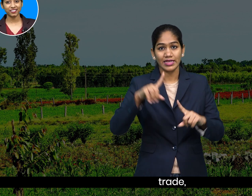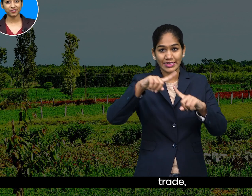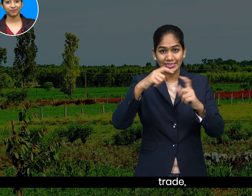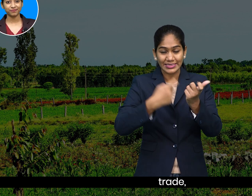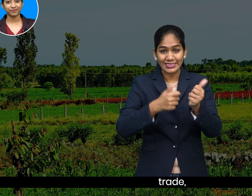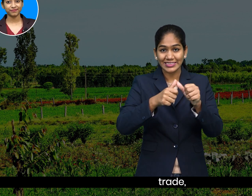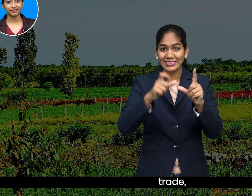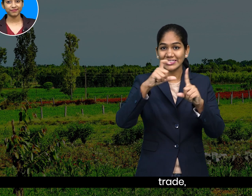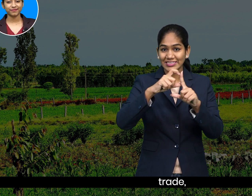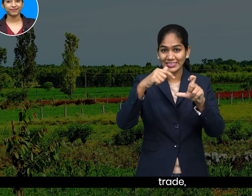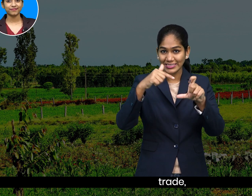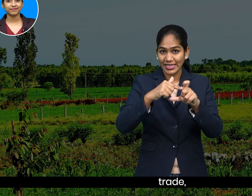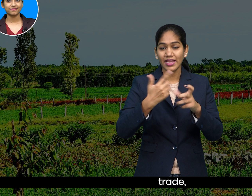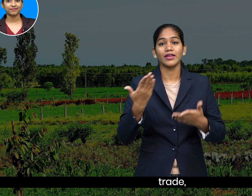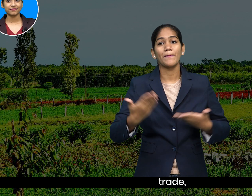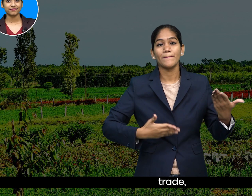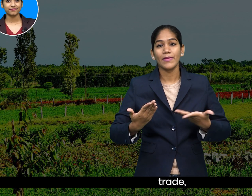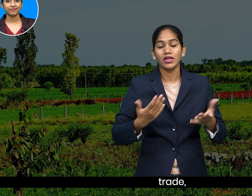trade,